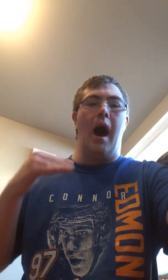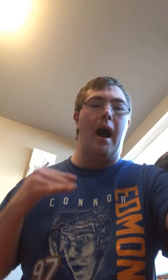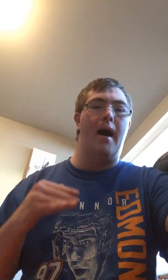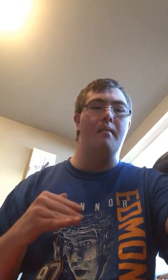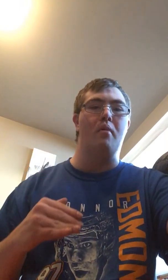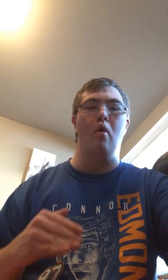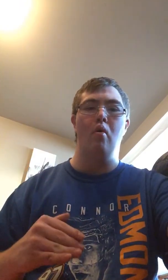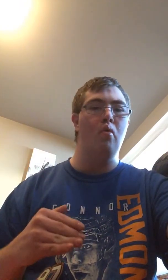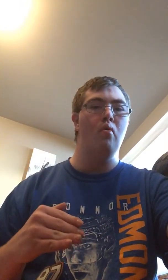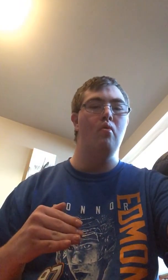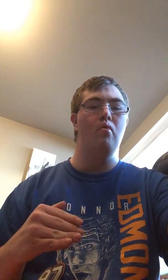hypotension